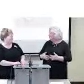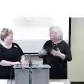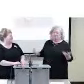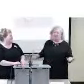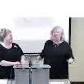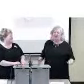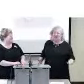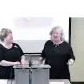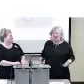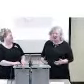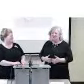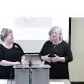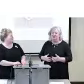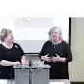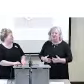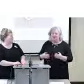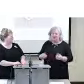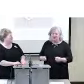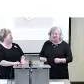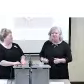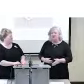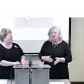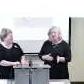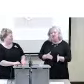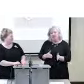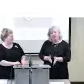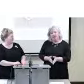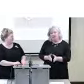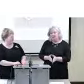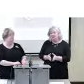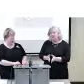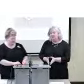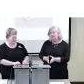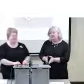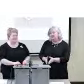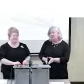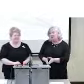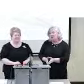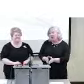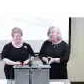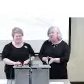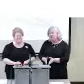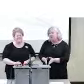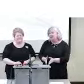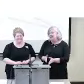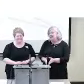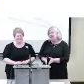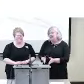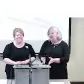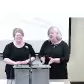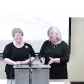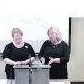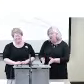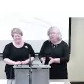to class or i'm just going to be a good student right you might want to make a very specific goal i'm going to make an